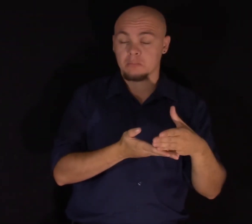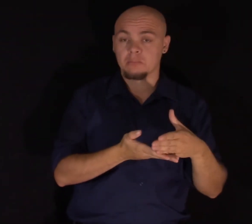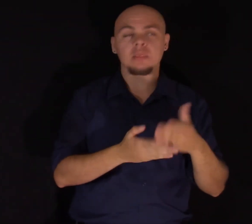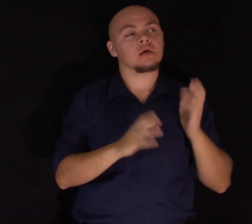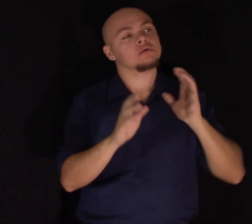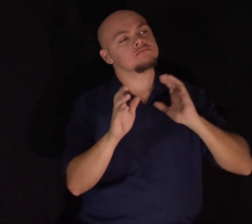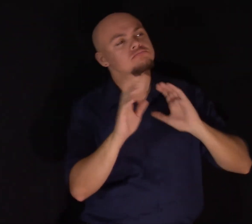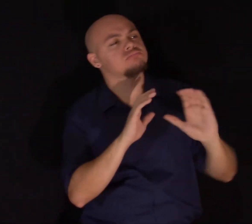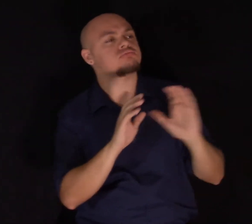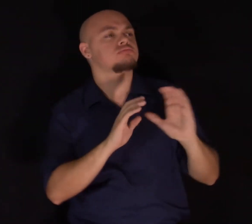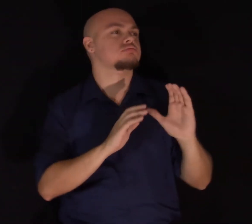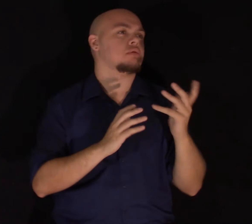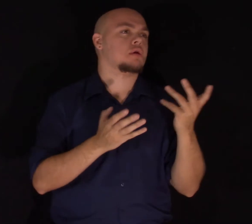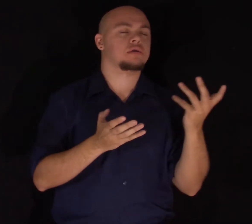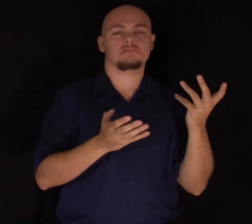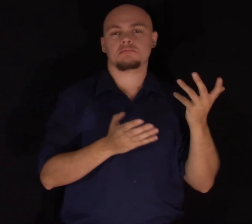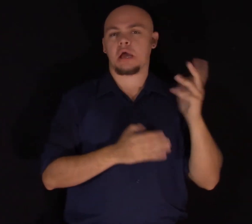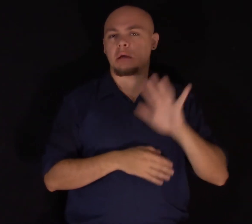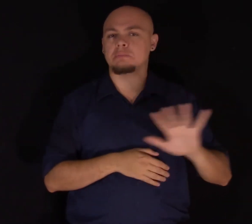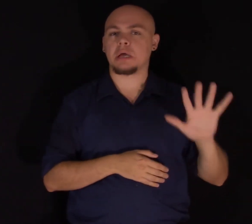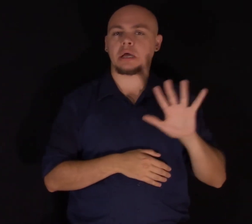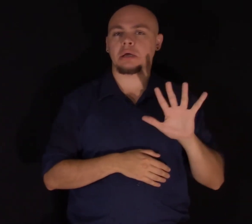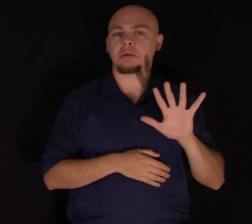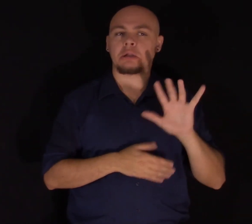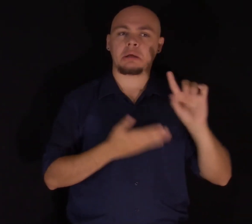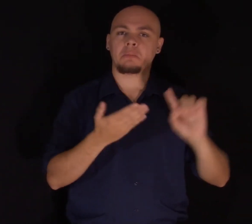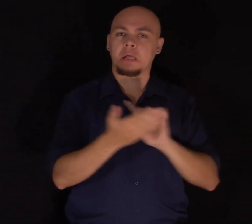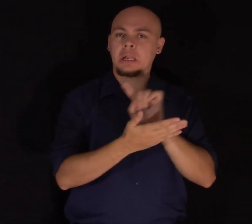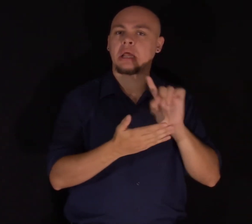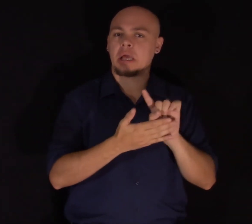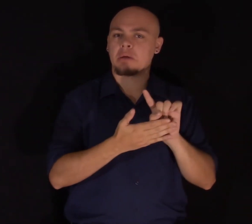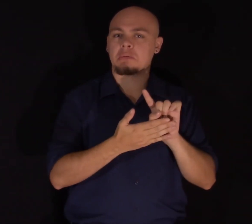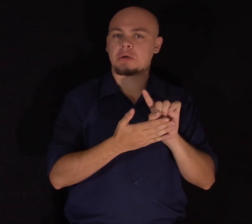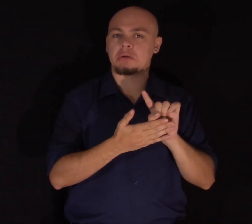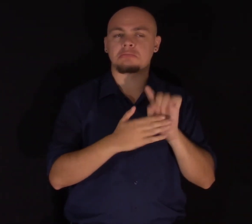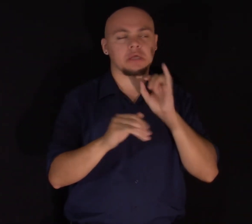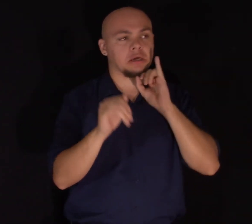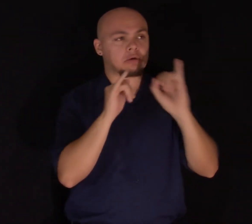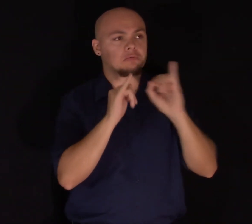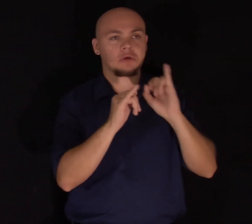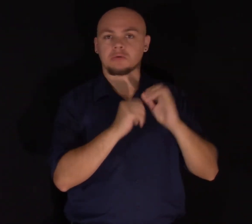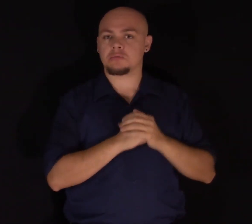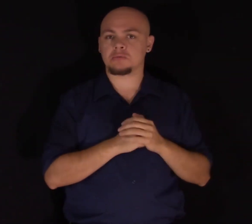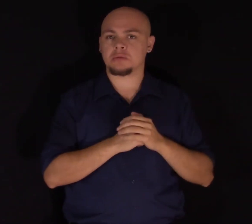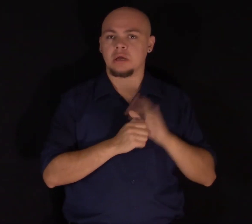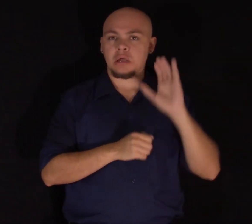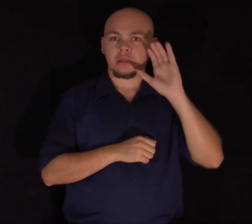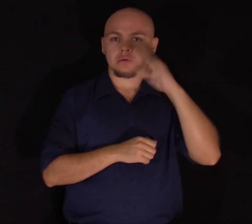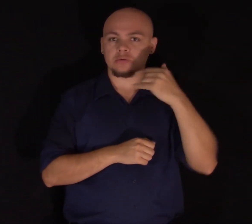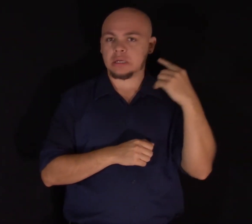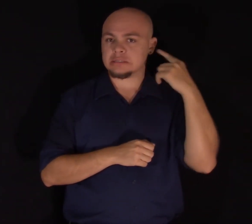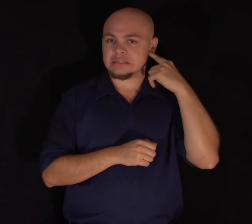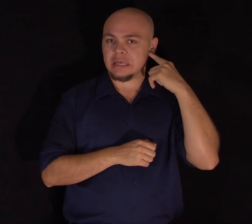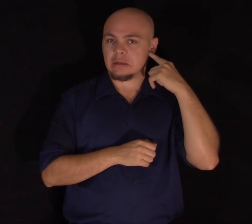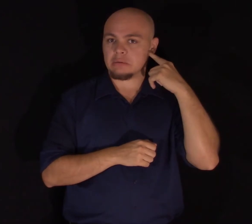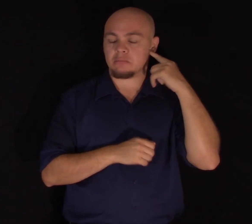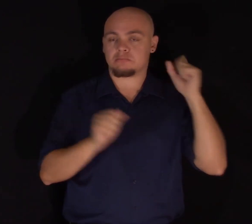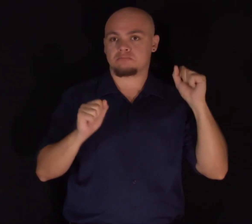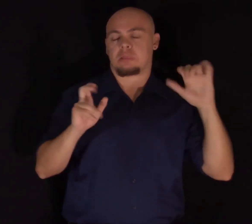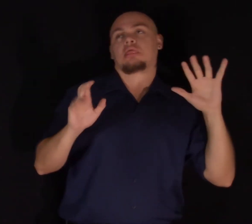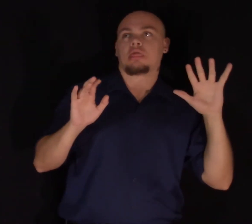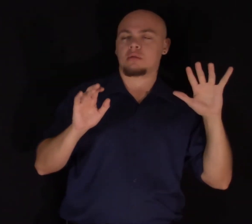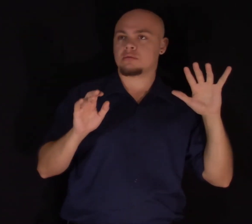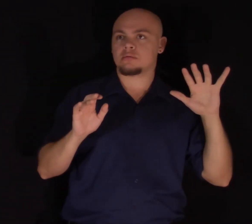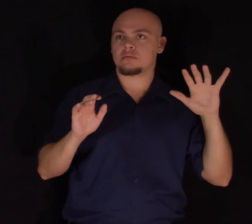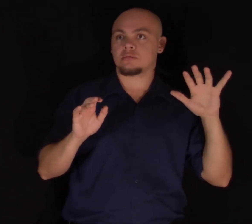conversing. Maybe about a little over an hour into this interview, there's kind of a strange noise in the room, kind of,